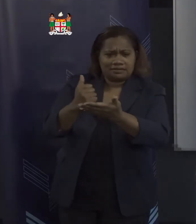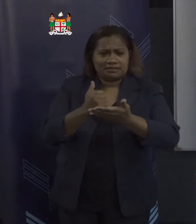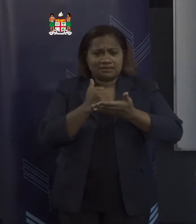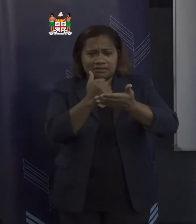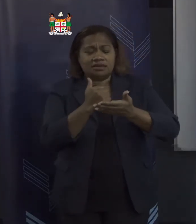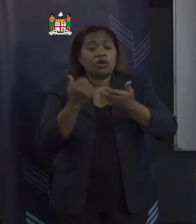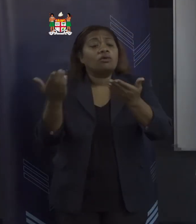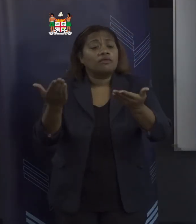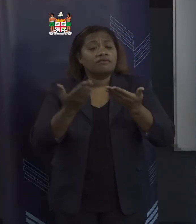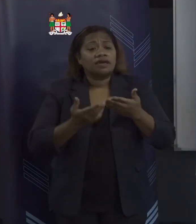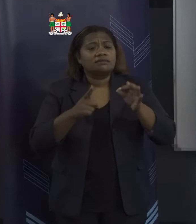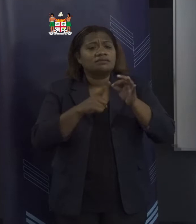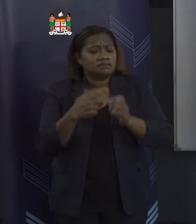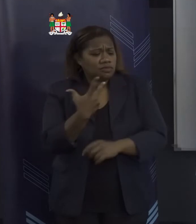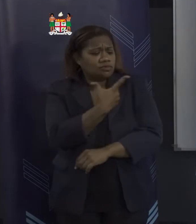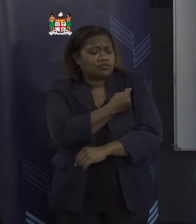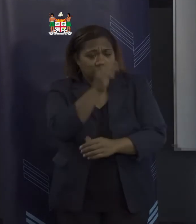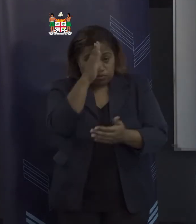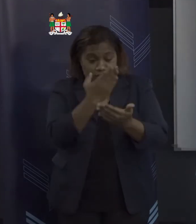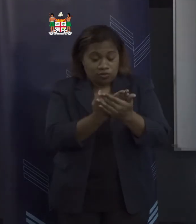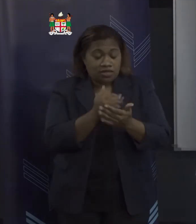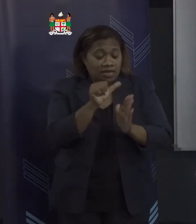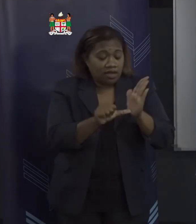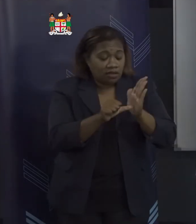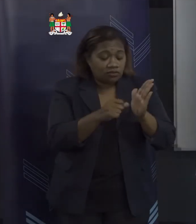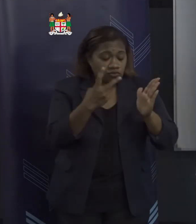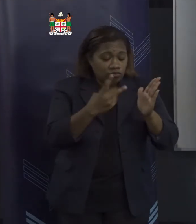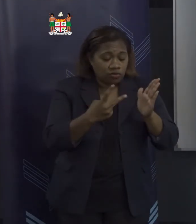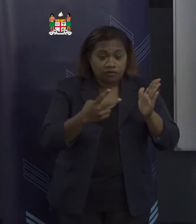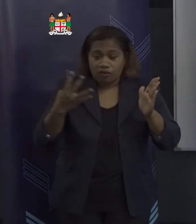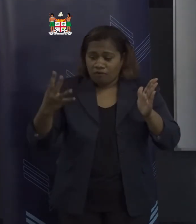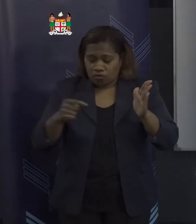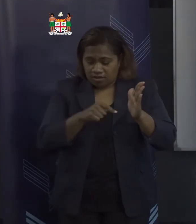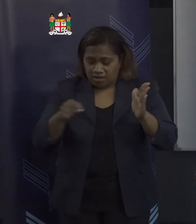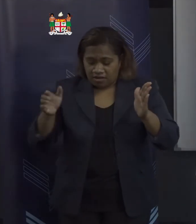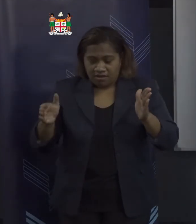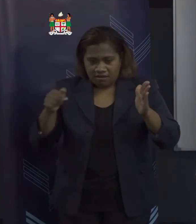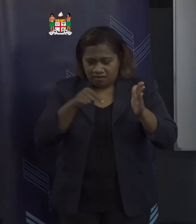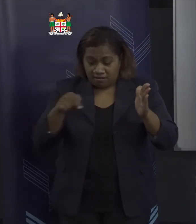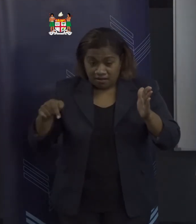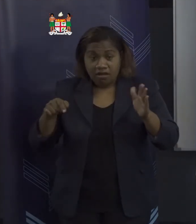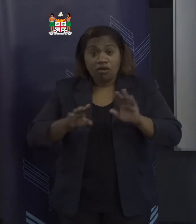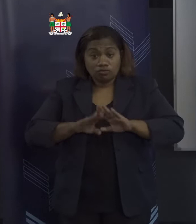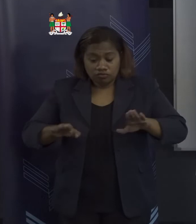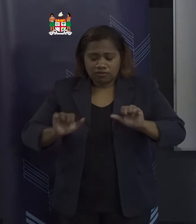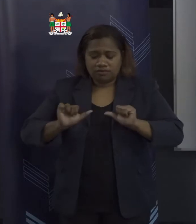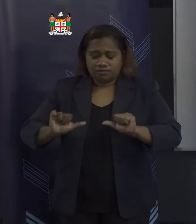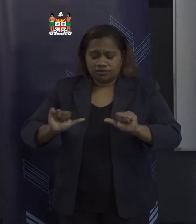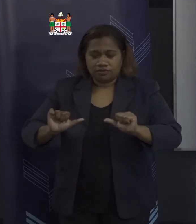vaccine for our students aged 12 to 14, which will enable these children to be better protected from COVID.